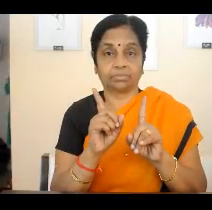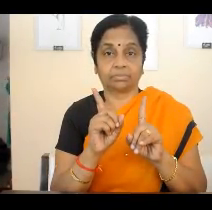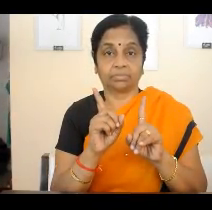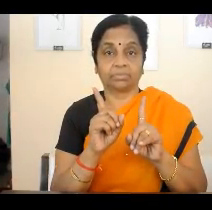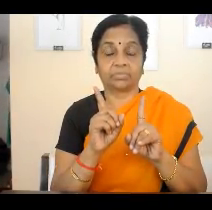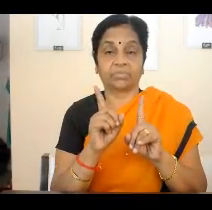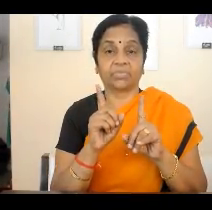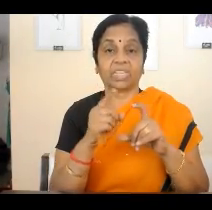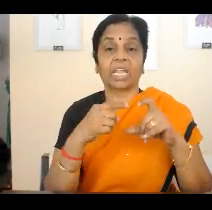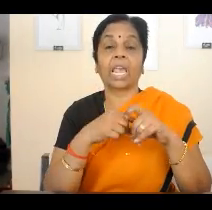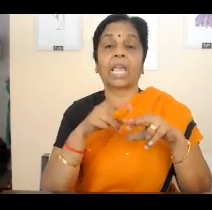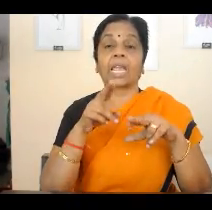exploitation,